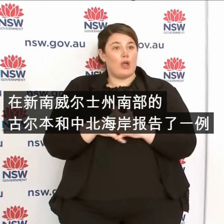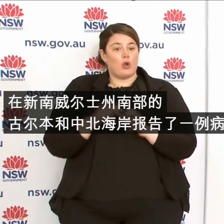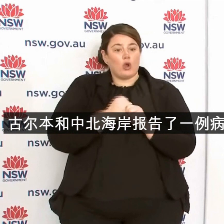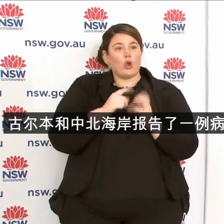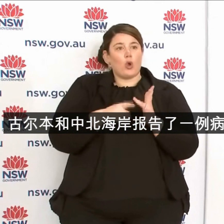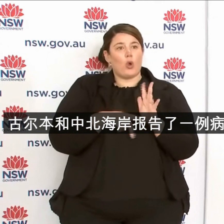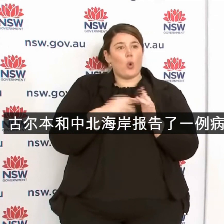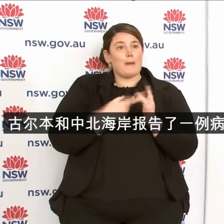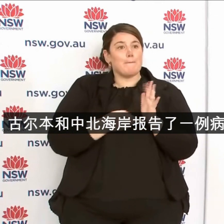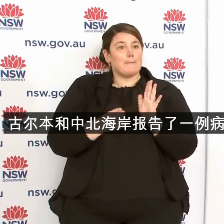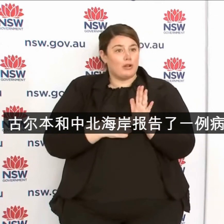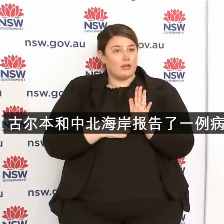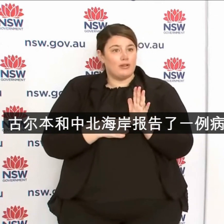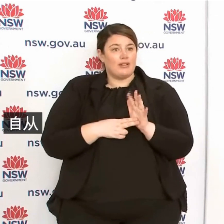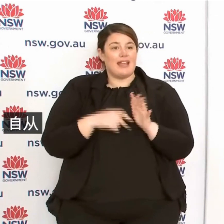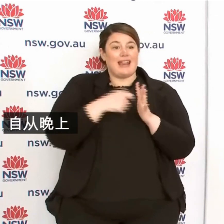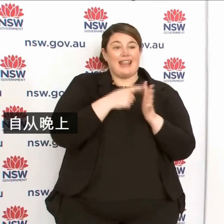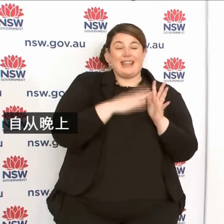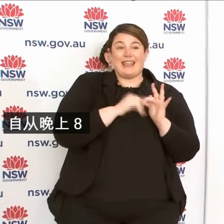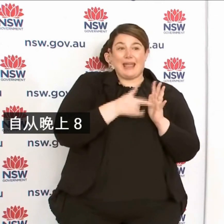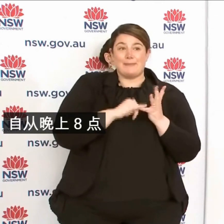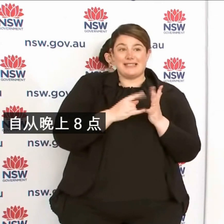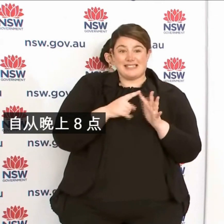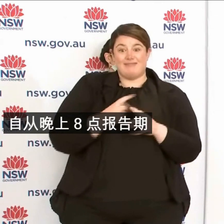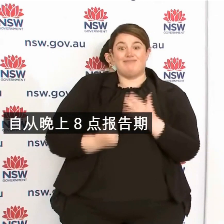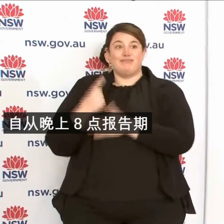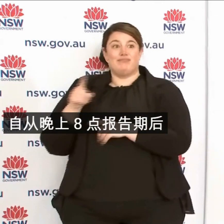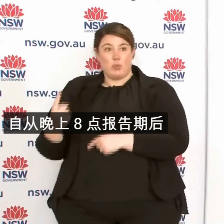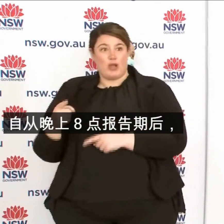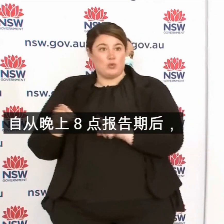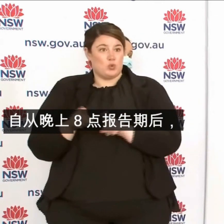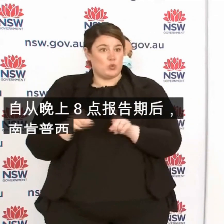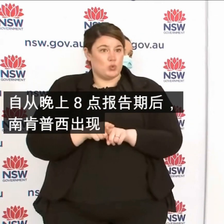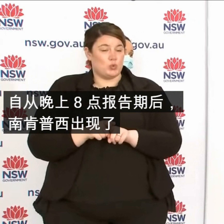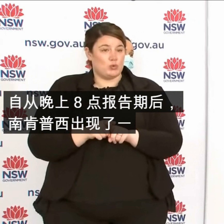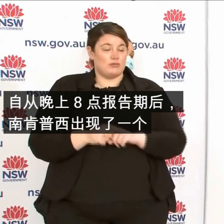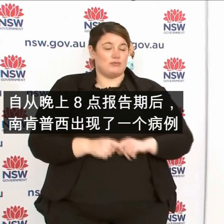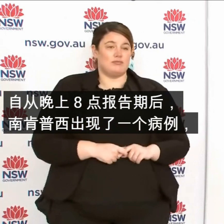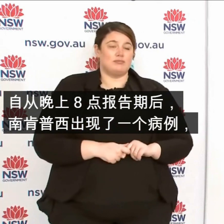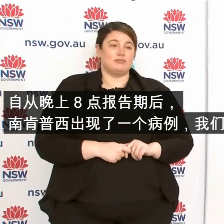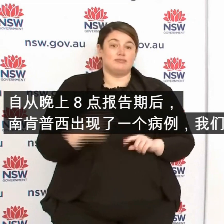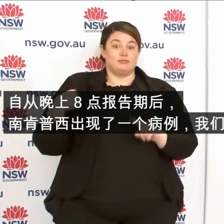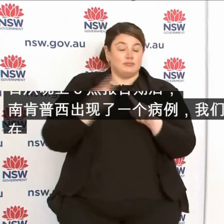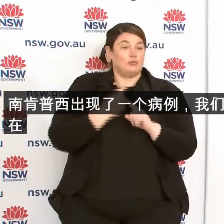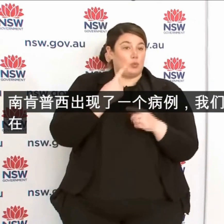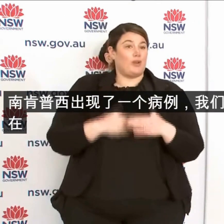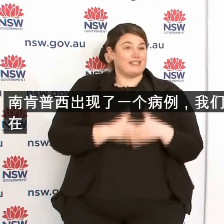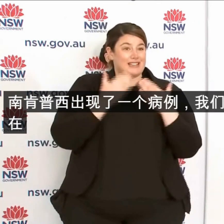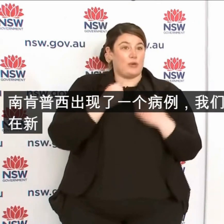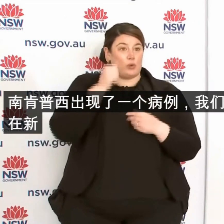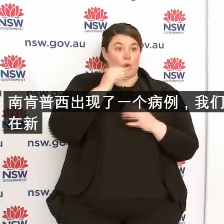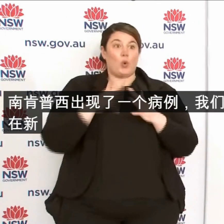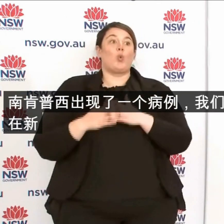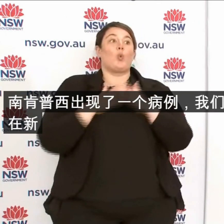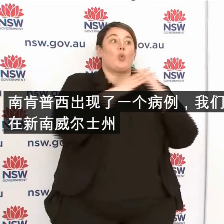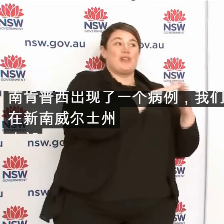Goulburn, and on the mid-north coast, South Kempsey, a case. Since the 8 p.m. reporting period overnight, we know that we've got more cases in Western